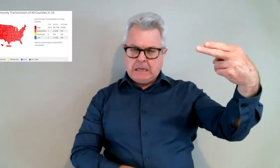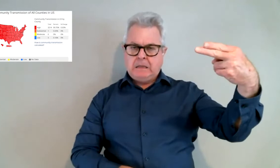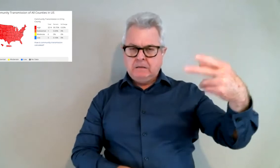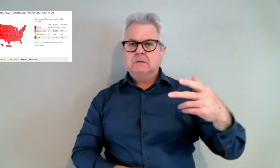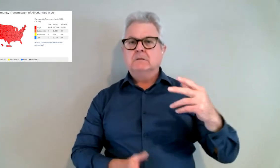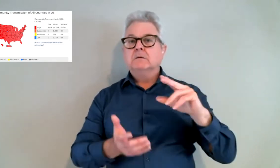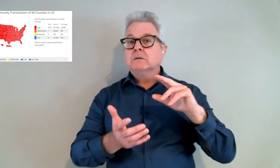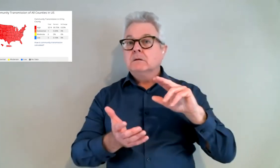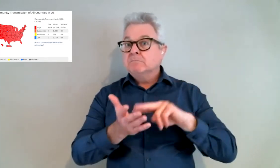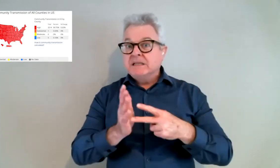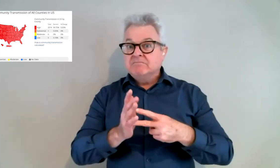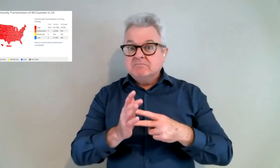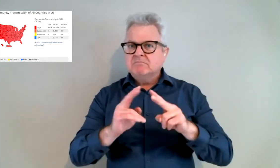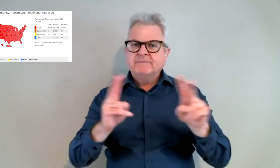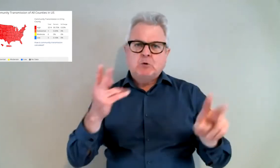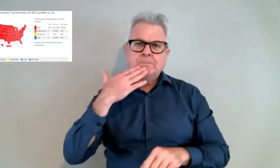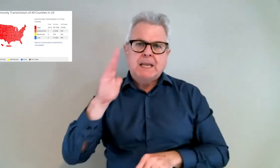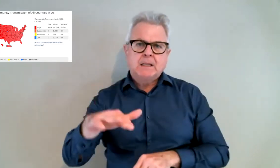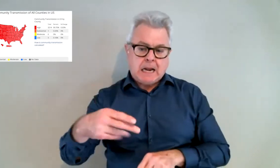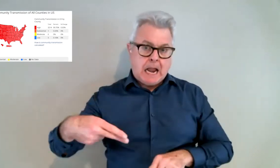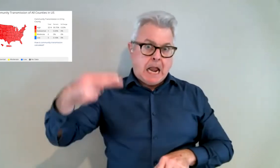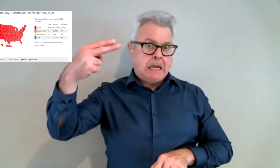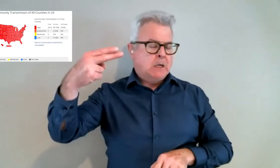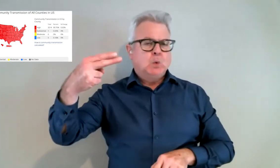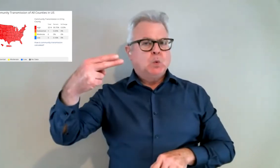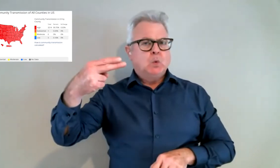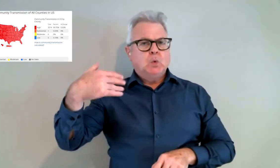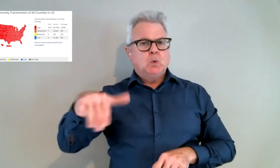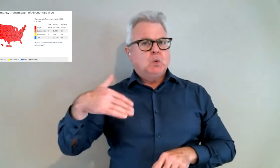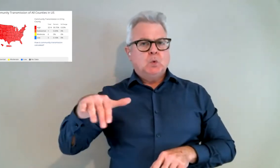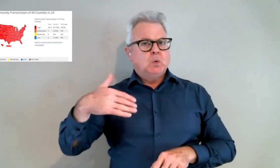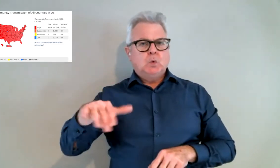which is classified as a high transmission rate, which is very bad.